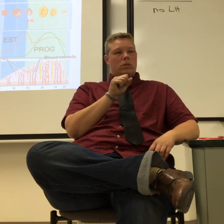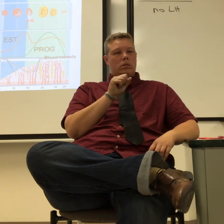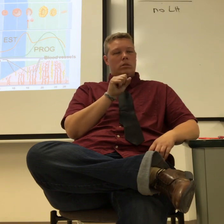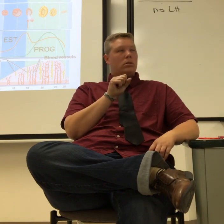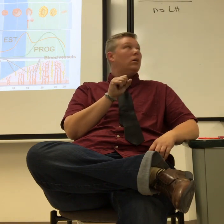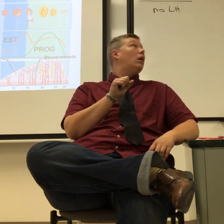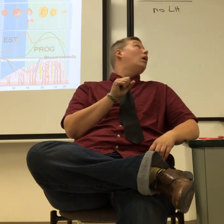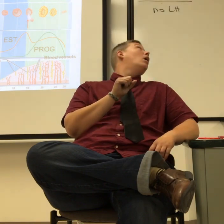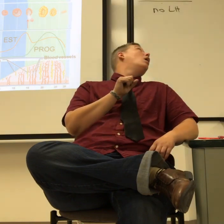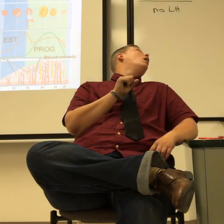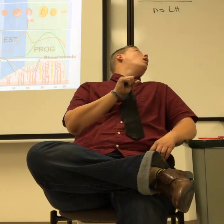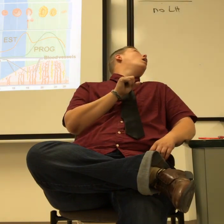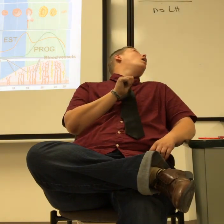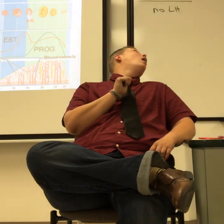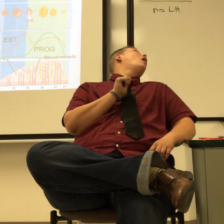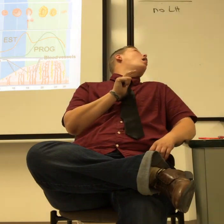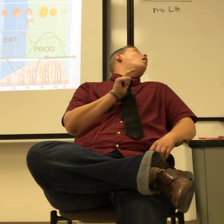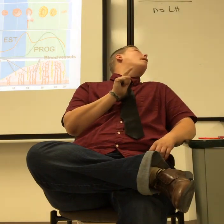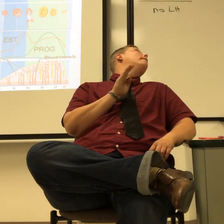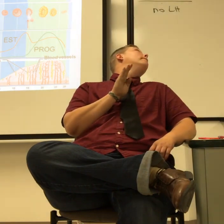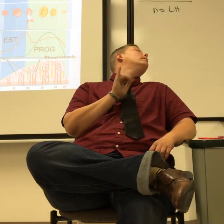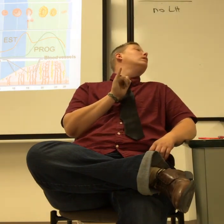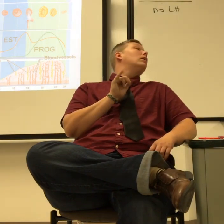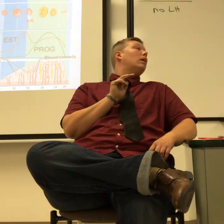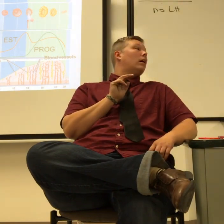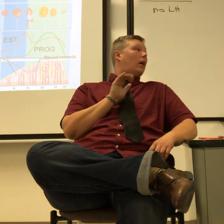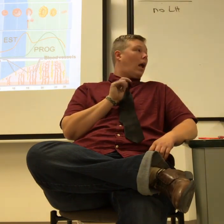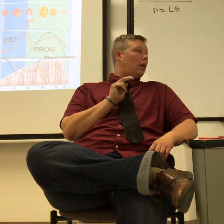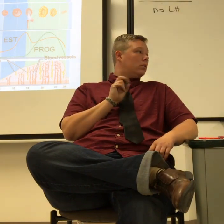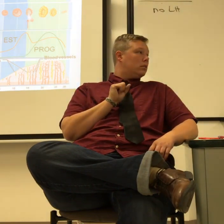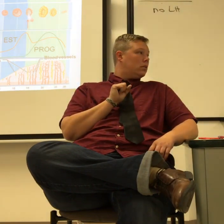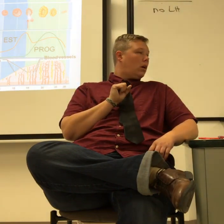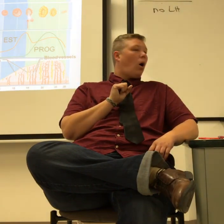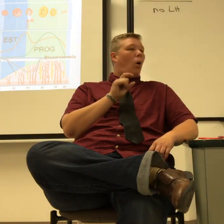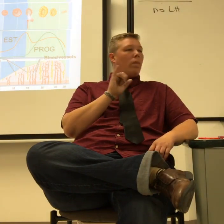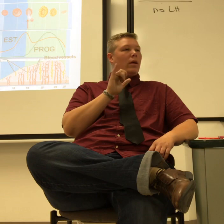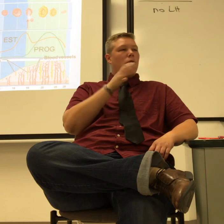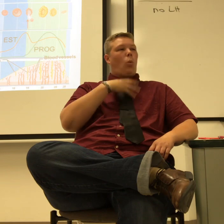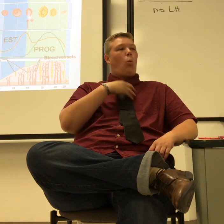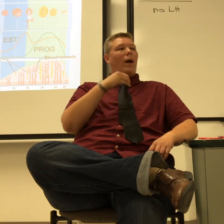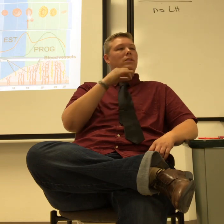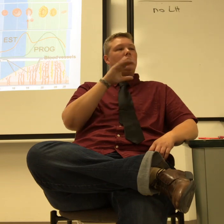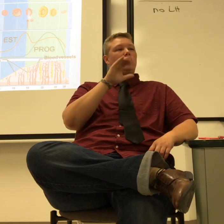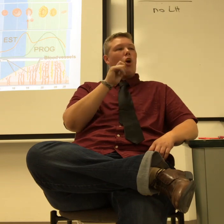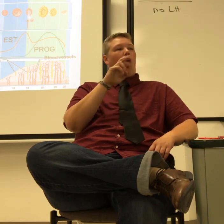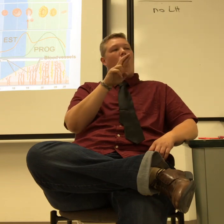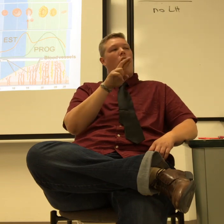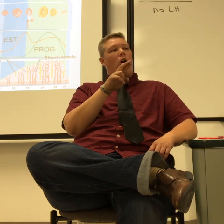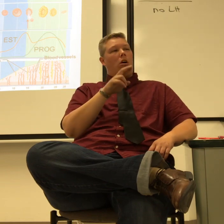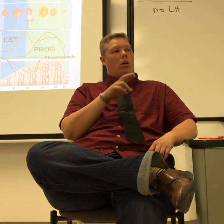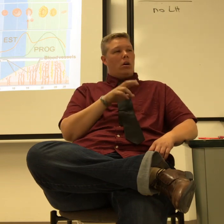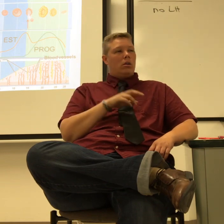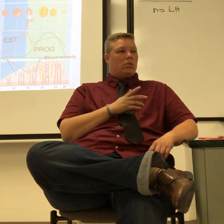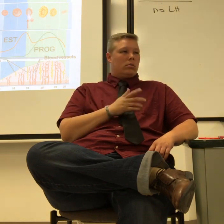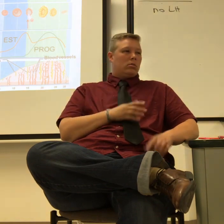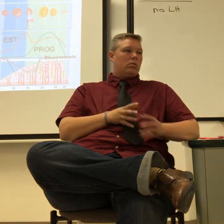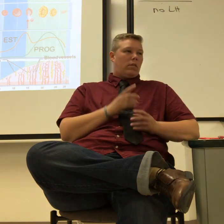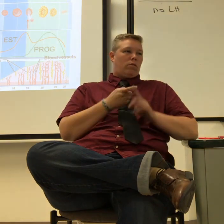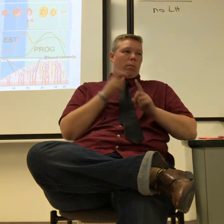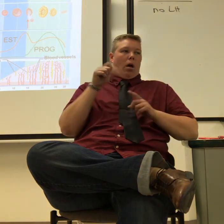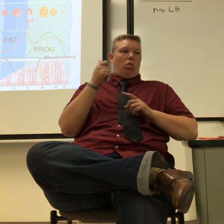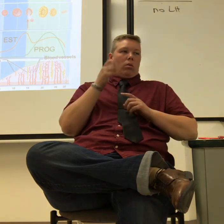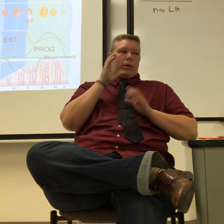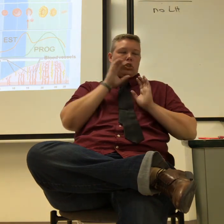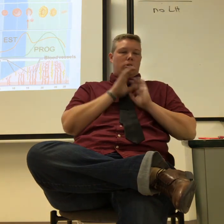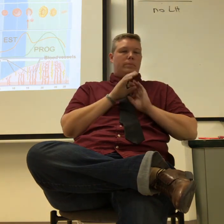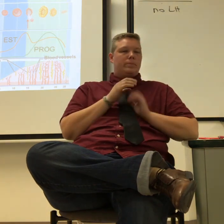albicans. Corpus albicans, but this is why you get this huge drop-off of progesterone